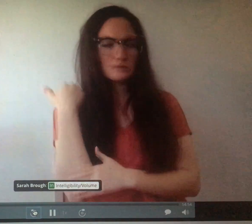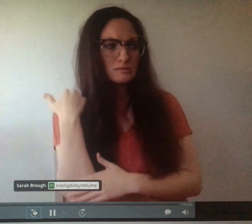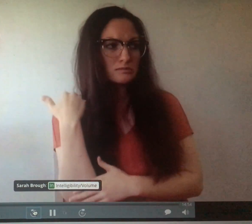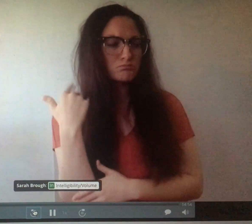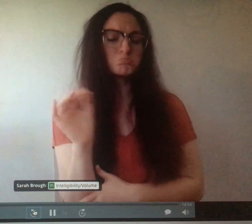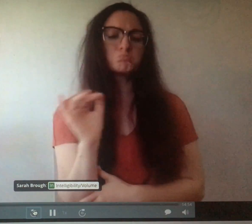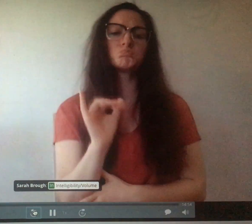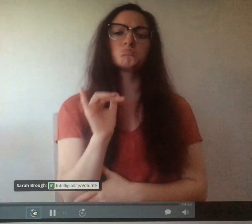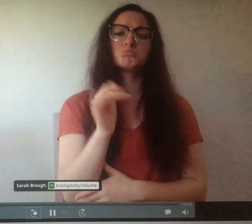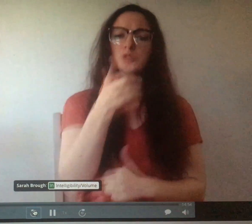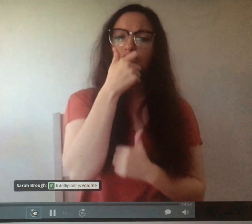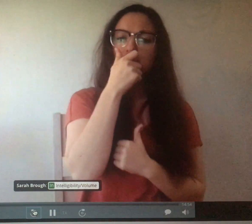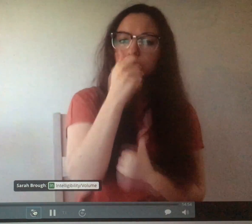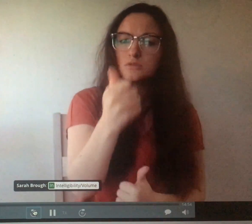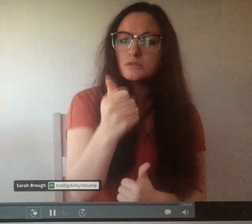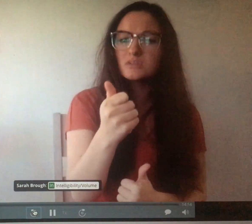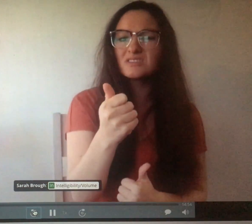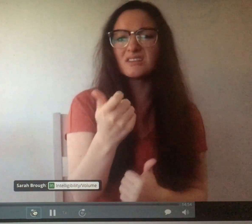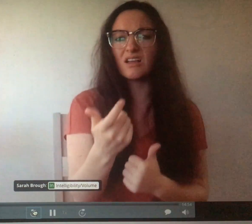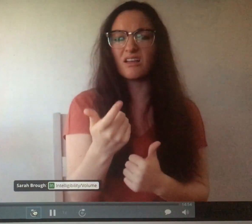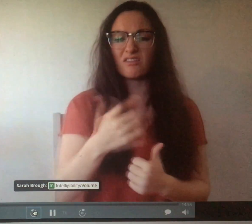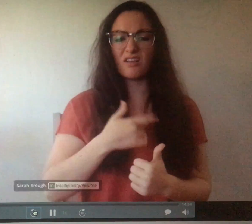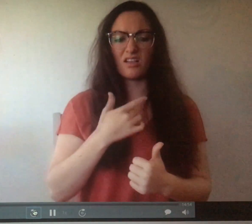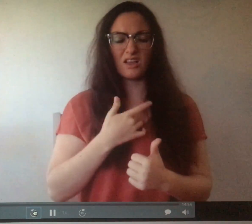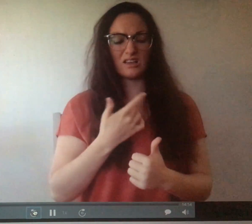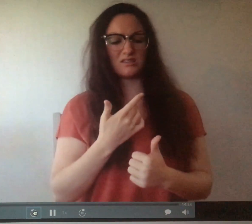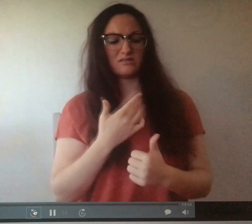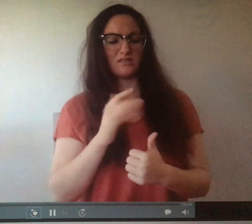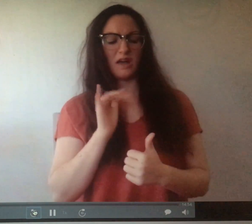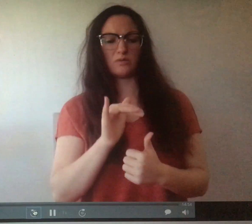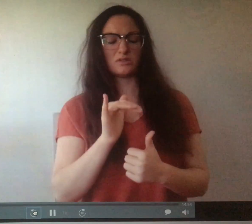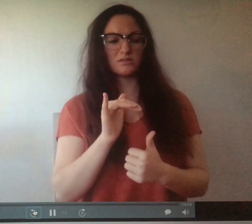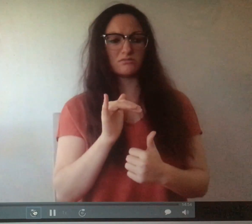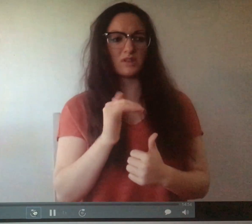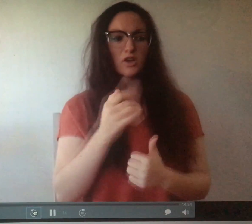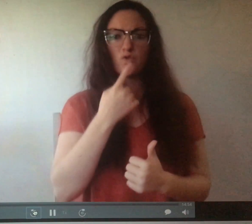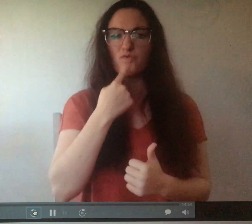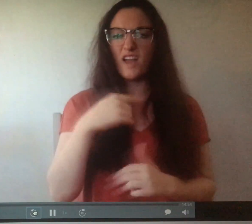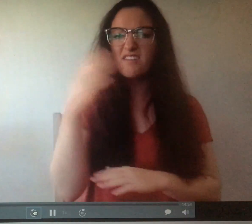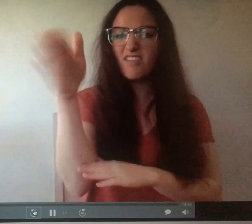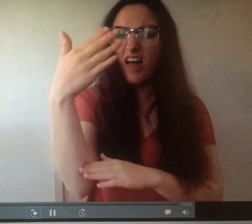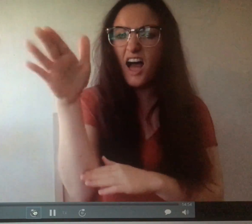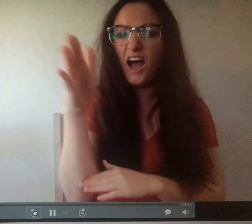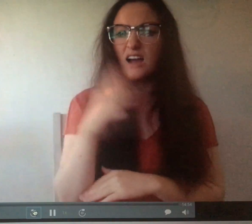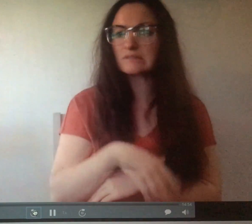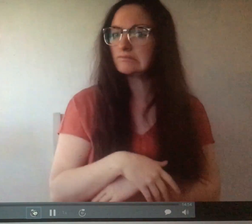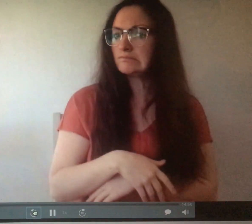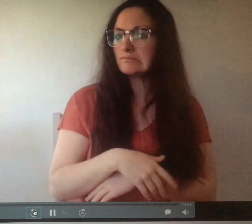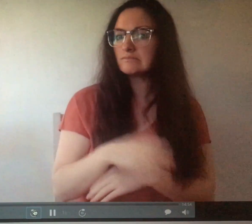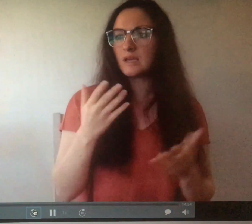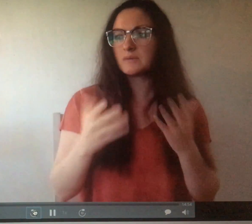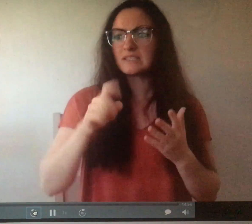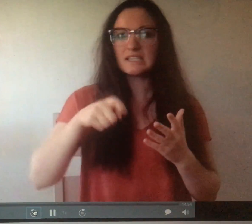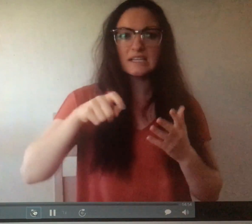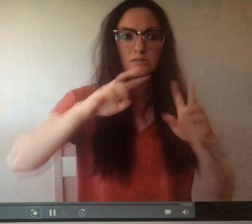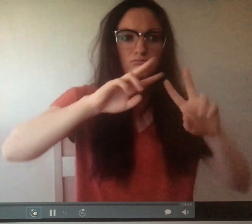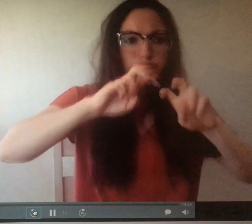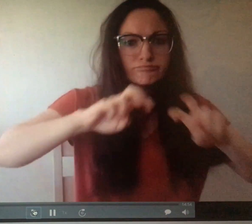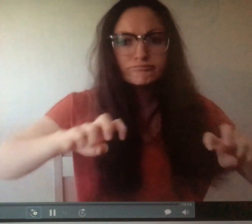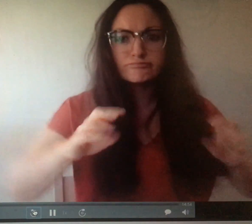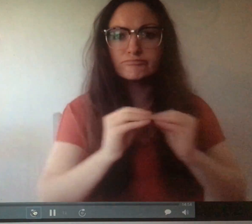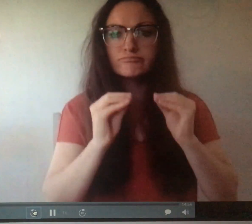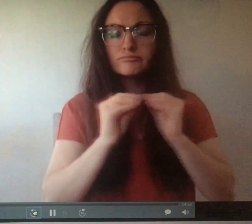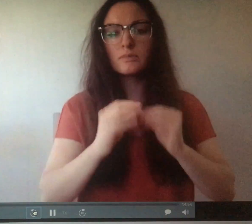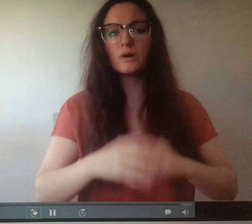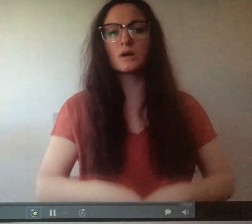It kind of set up a little bit of a red flag because with 600 and some odd students and basically a course that's been taught fundamentally